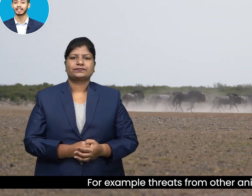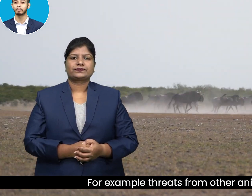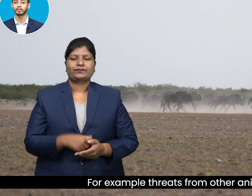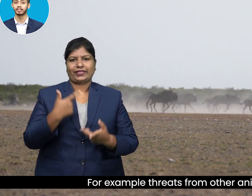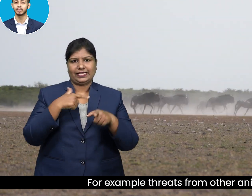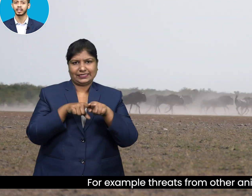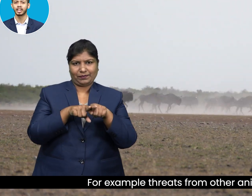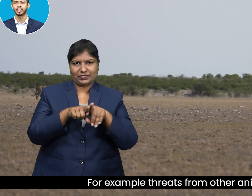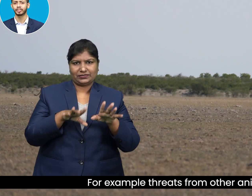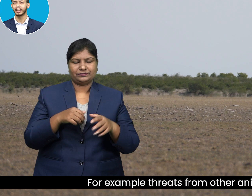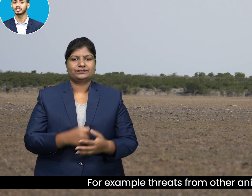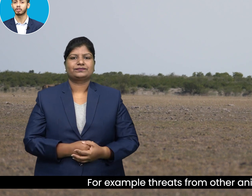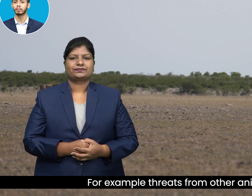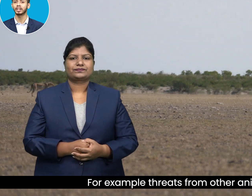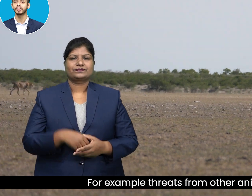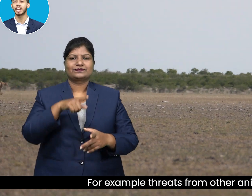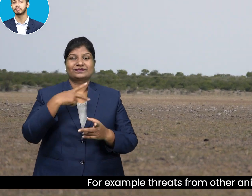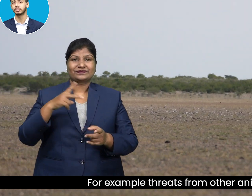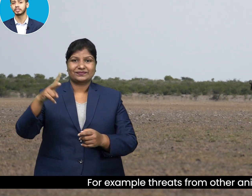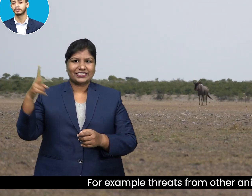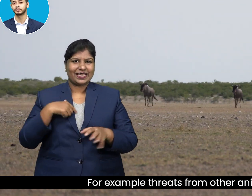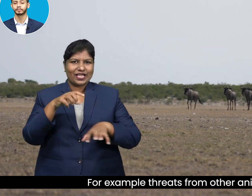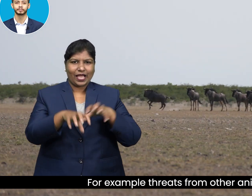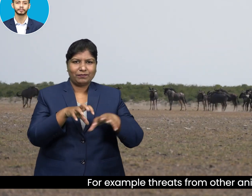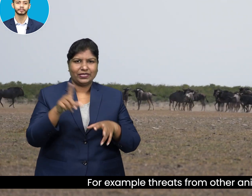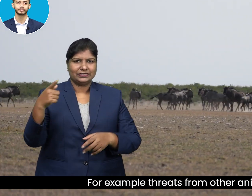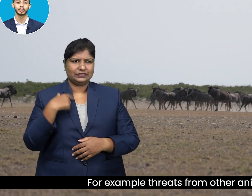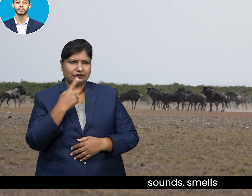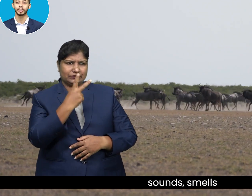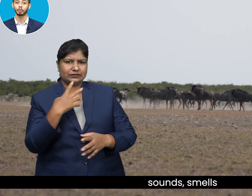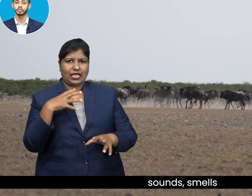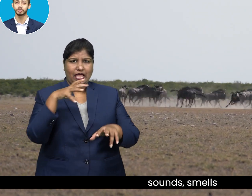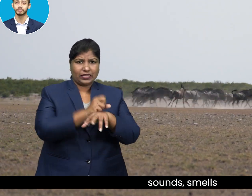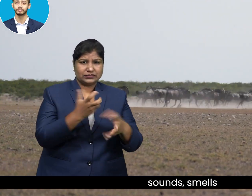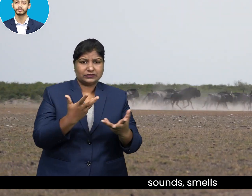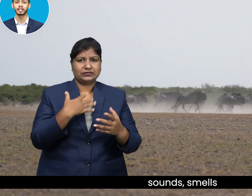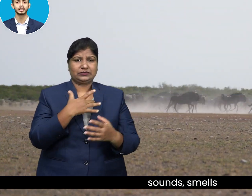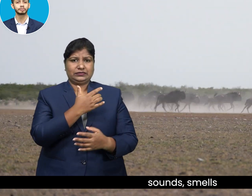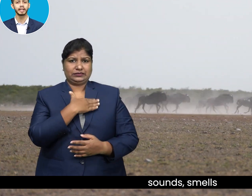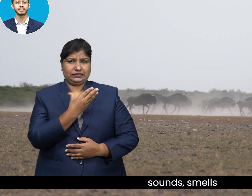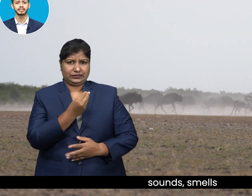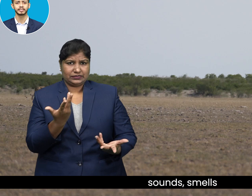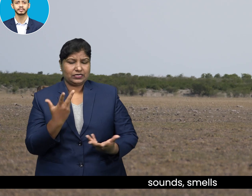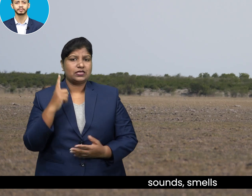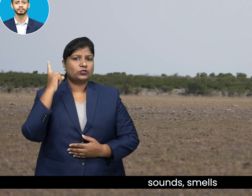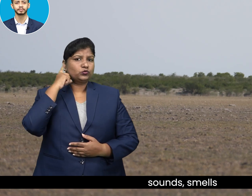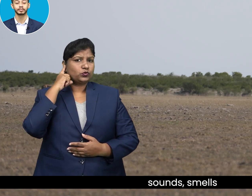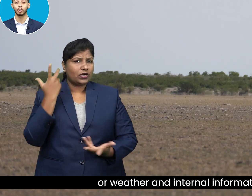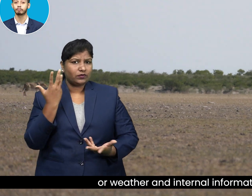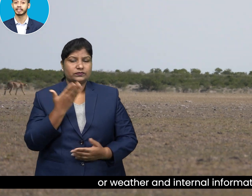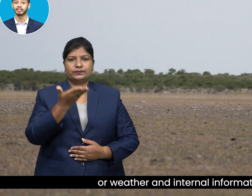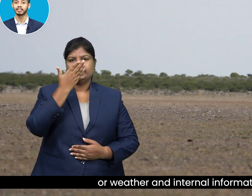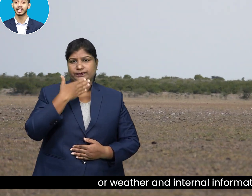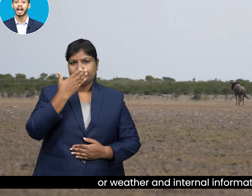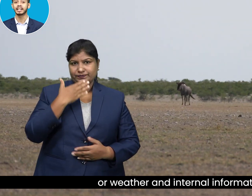For example, threats from other animals, sounds, smells,